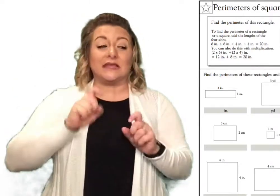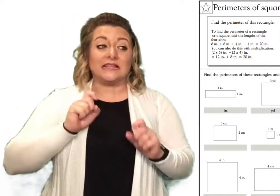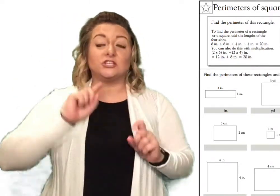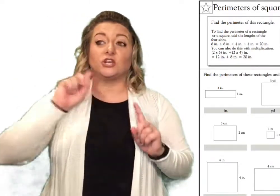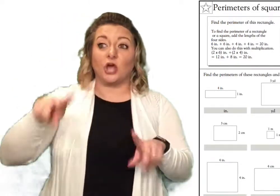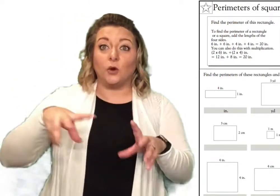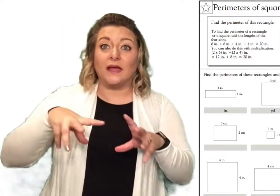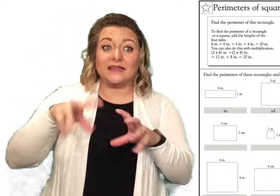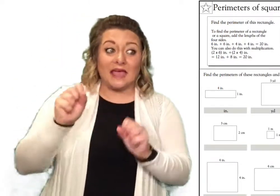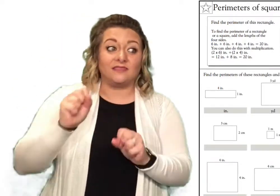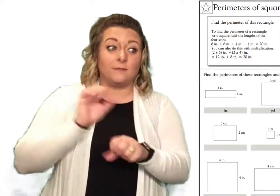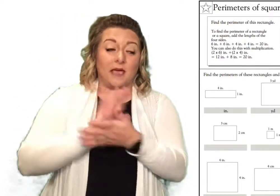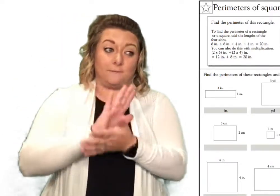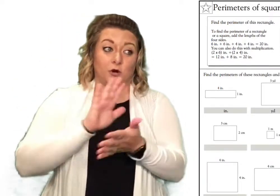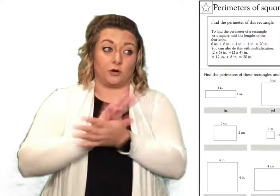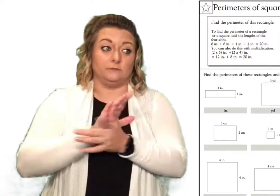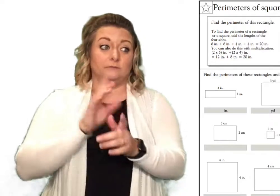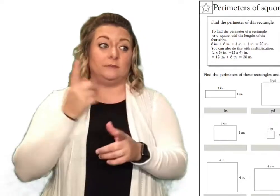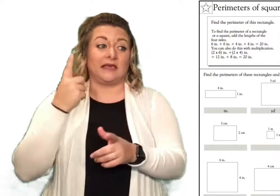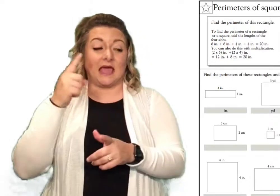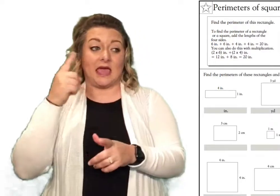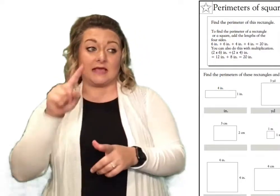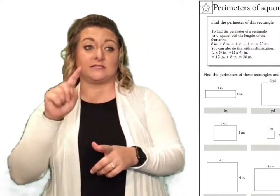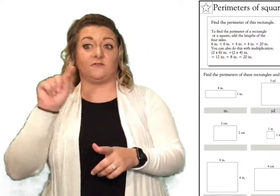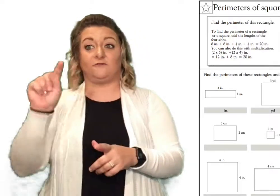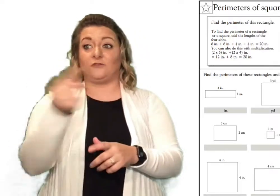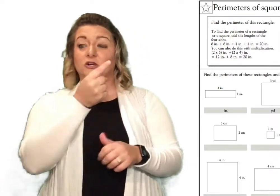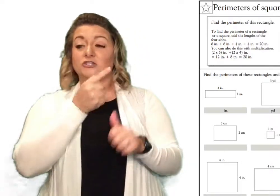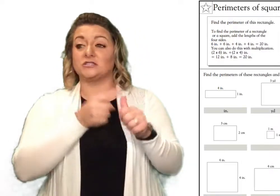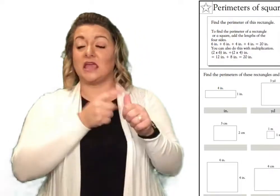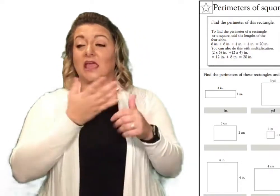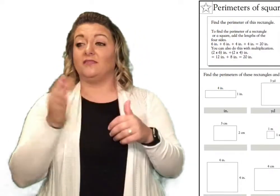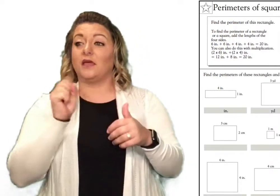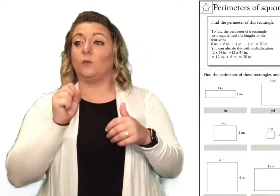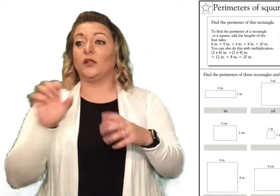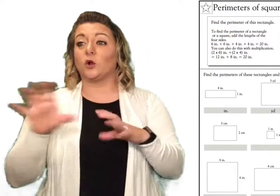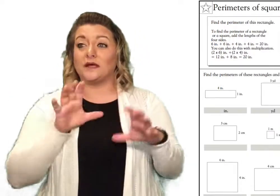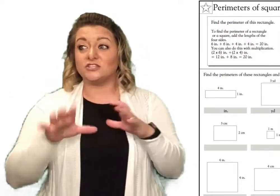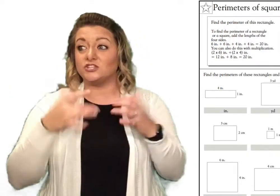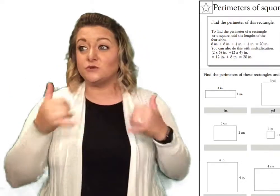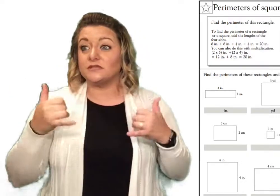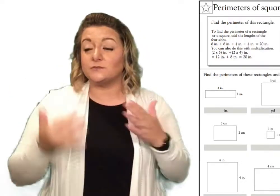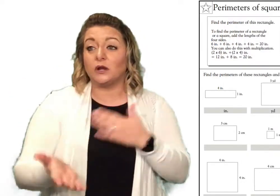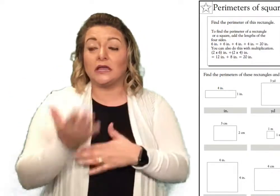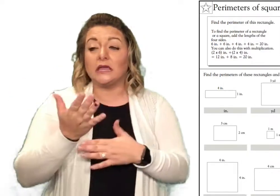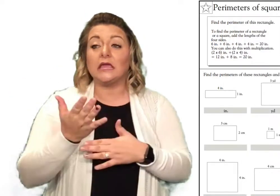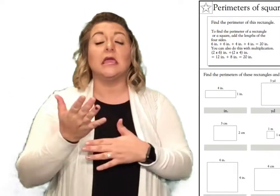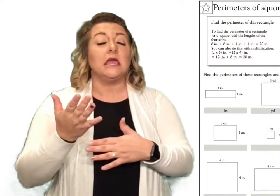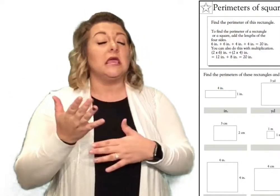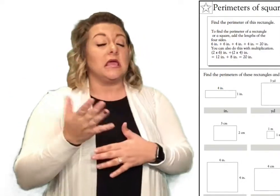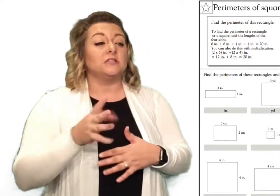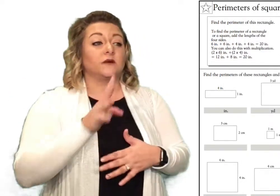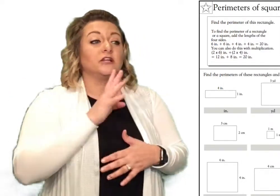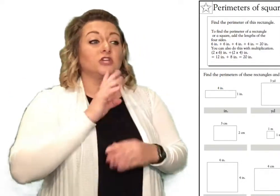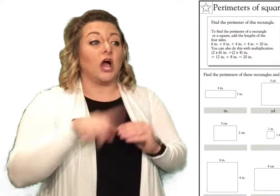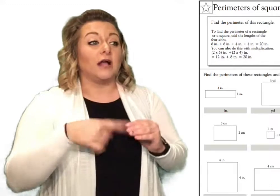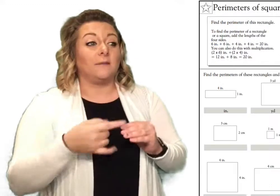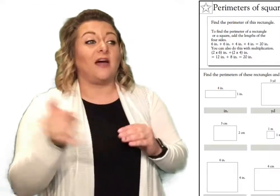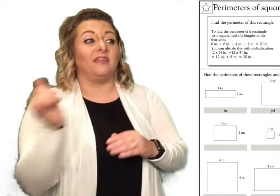need to go and get the paper because the first thing that we are going to do this morning is we're going to talk about